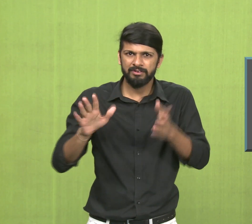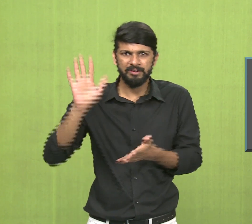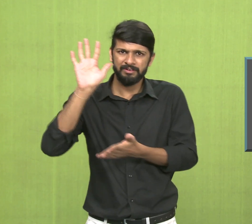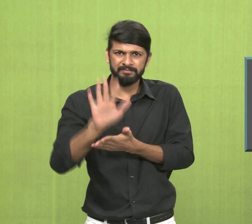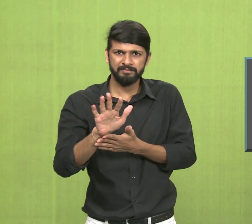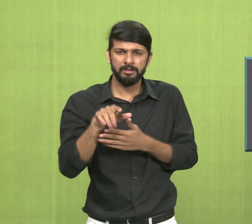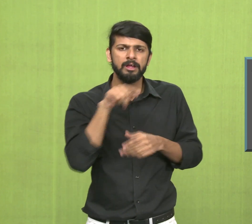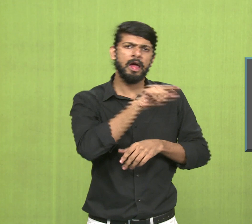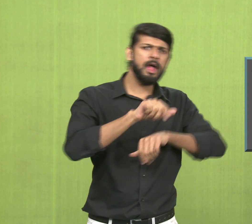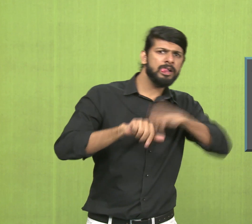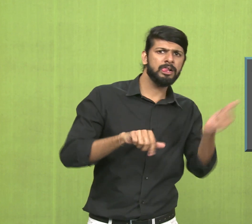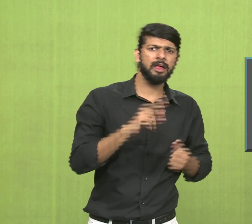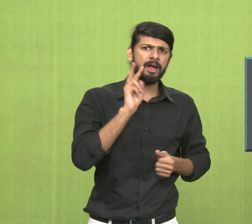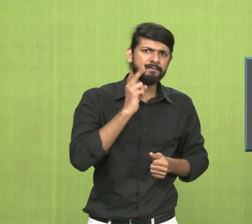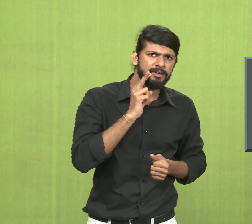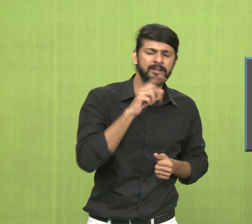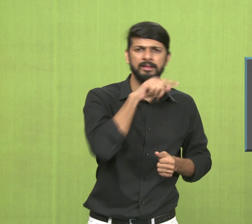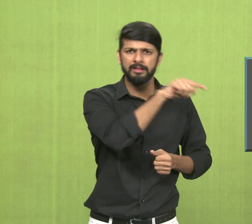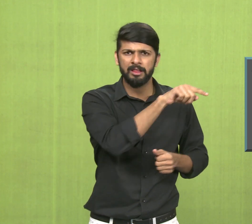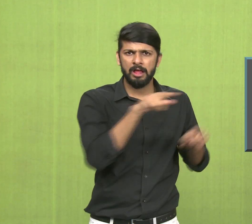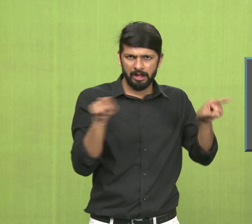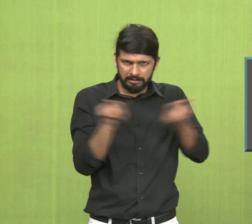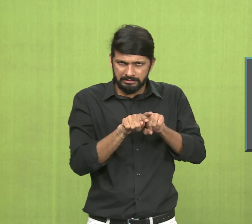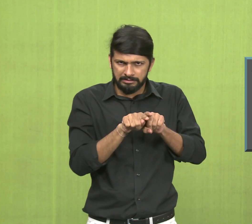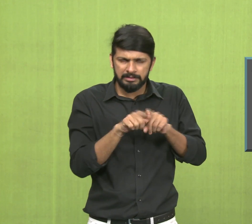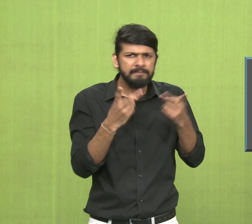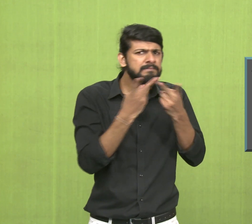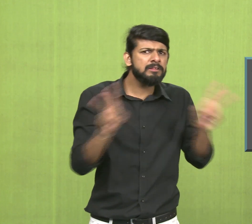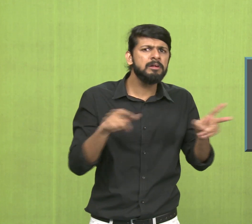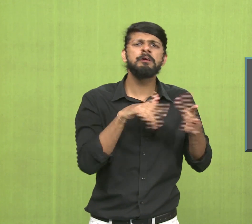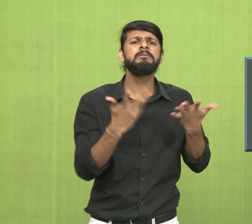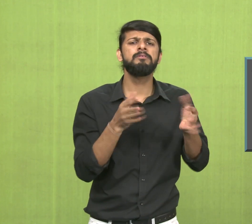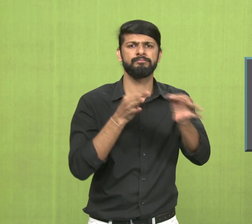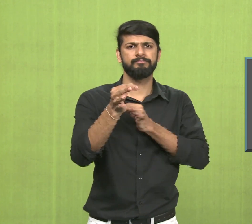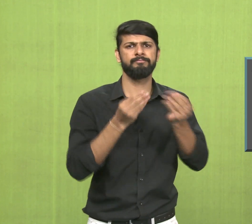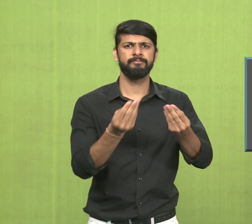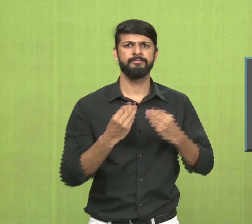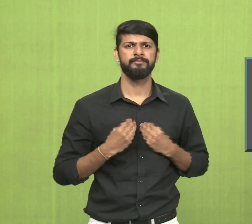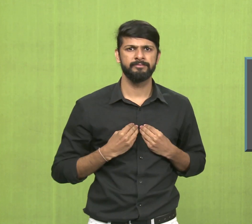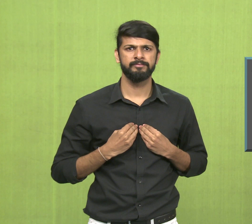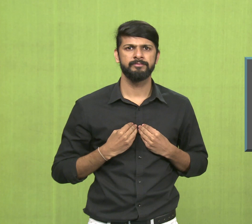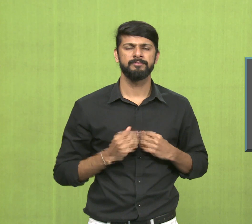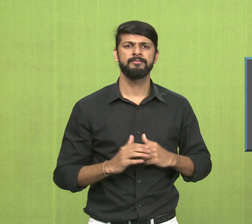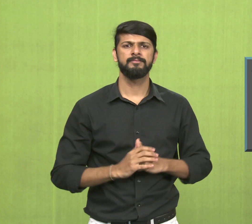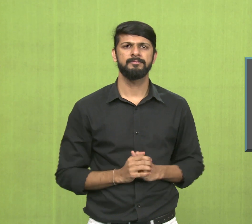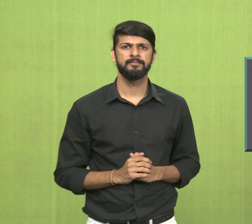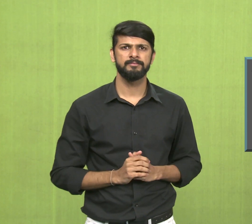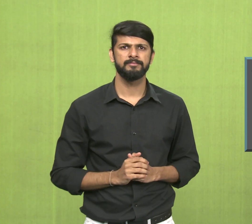How is this technique of printing different from the other techniques of printing, like printing with vegetables or printing with